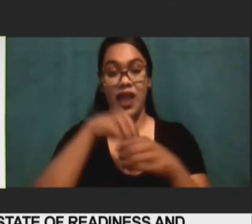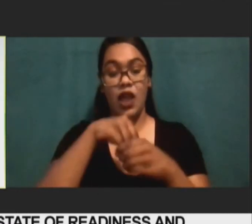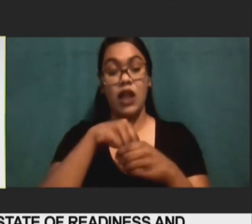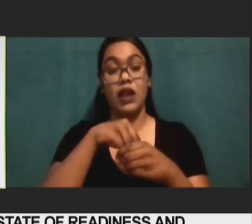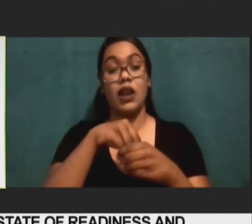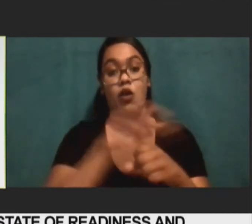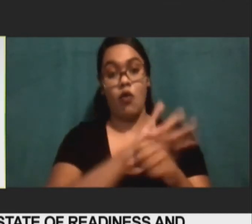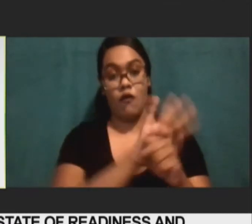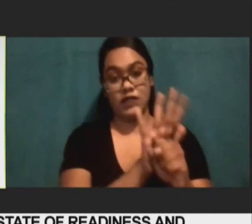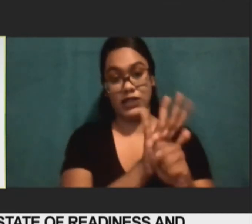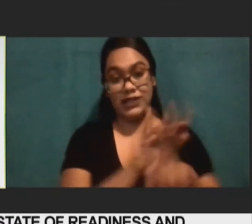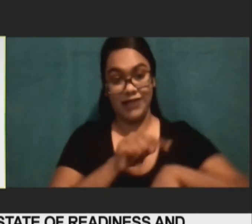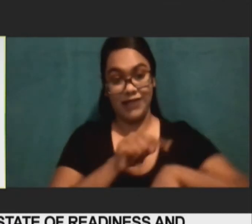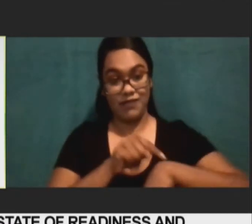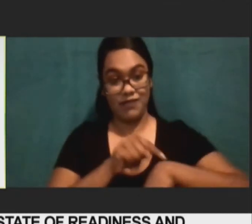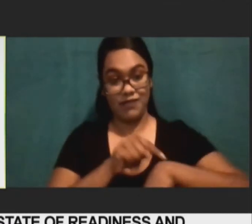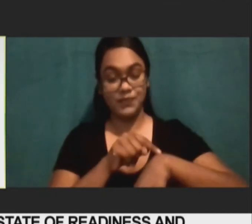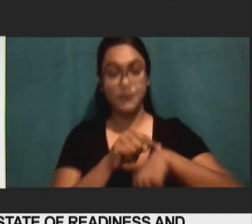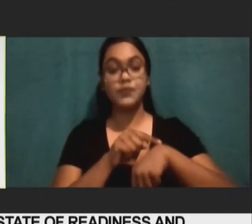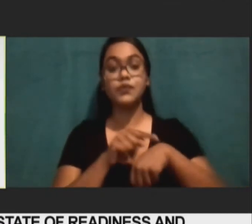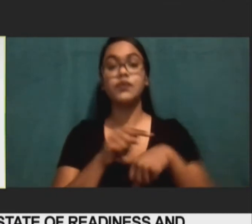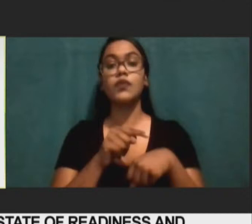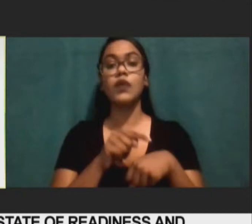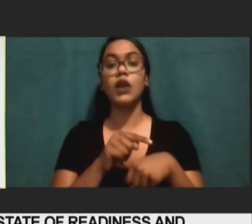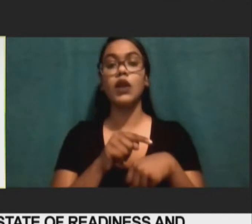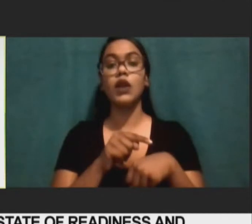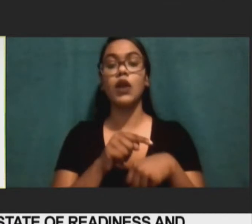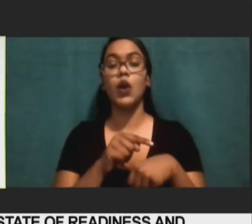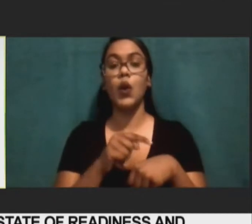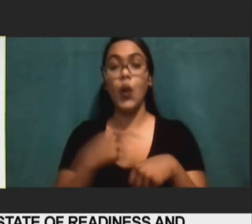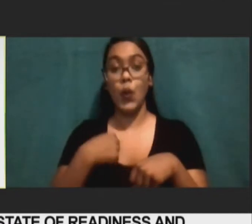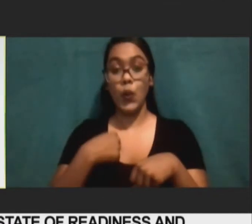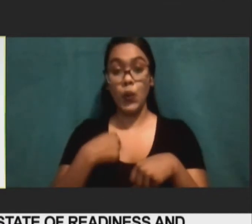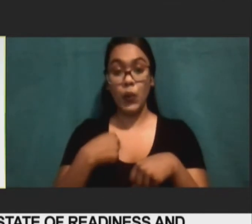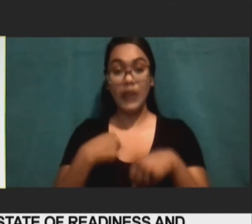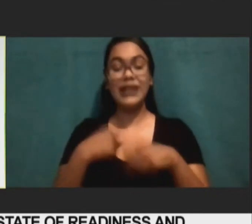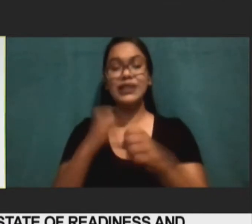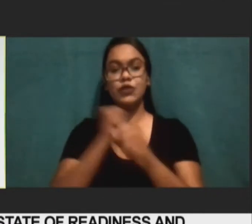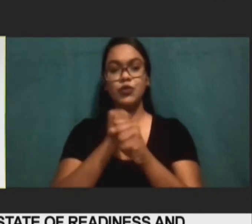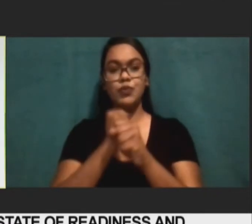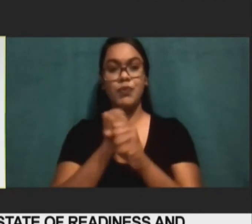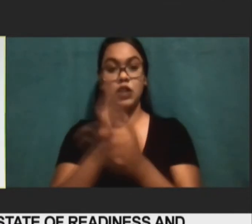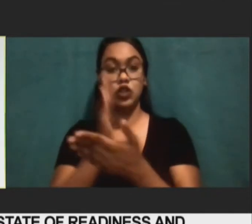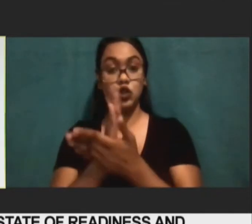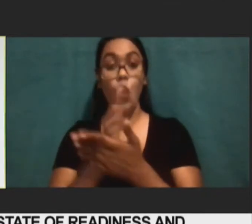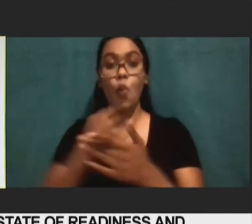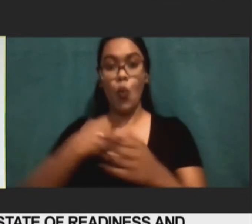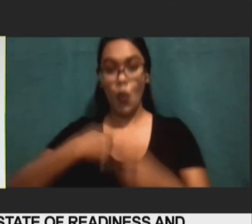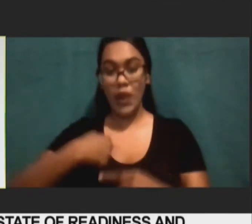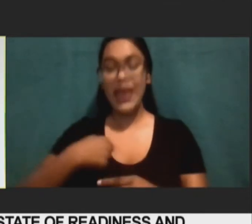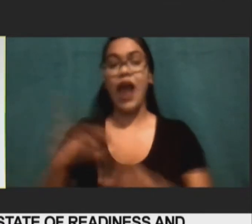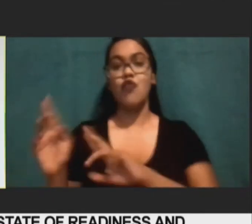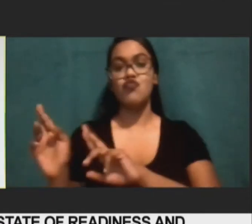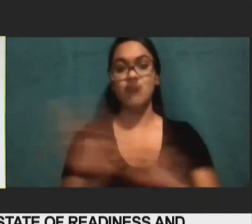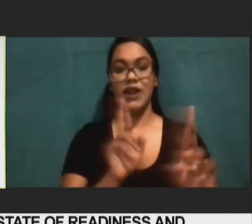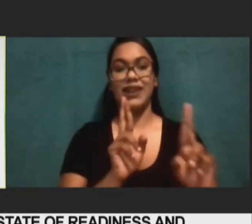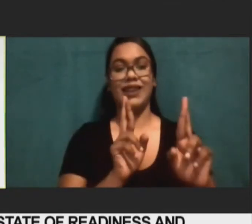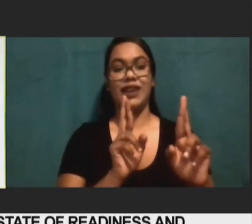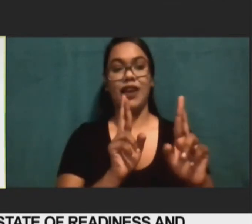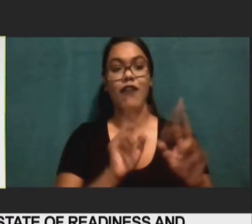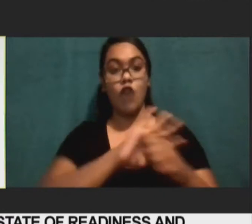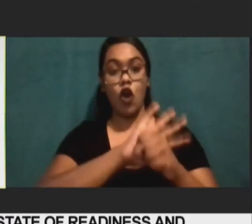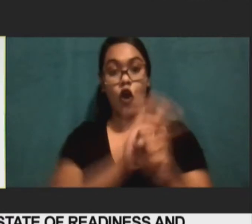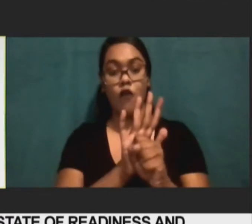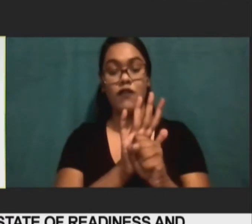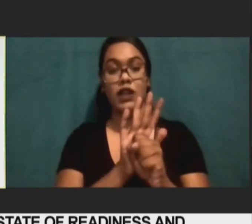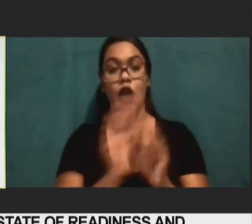have is we need to reassure our communities that we are ready for COVID-19, 4th wave. It's like